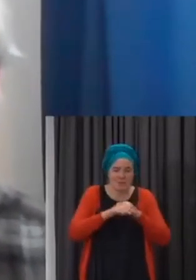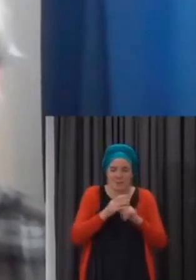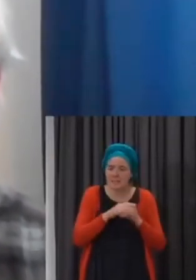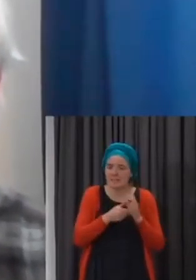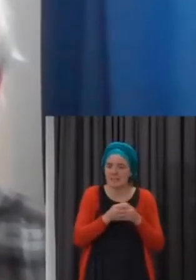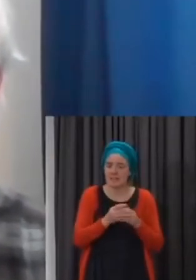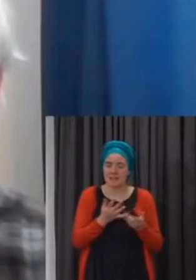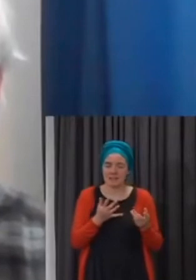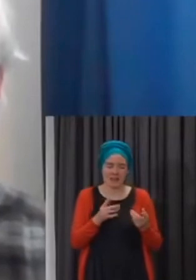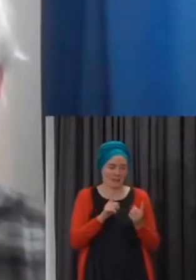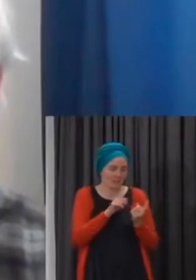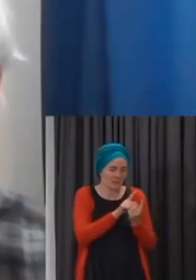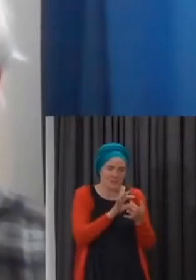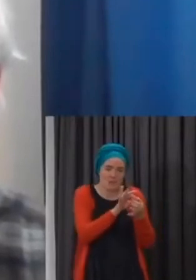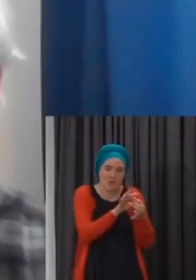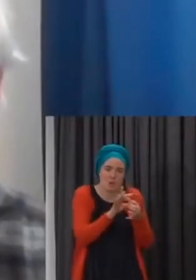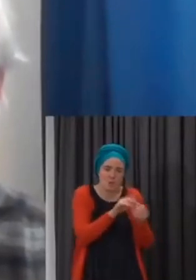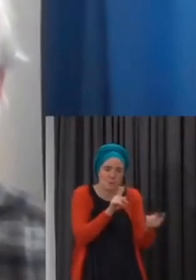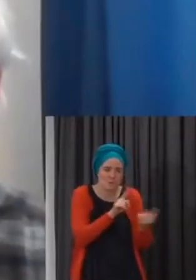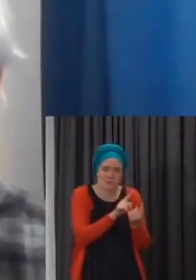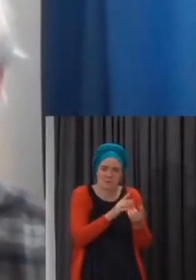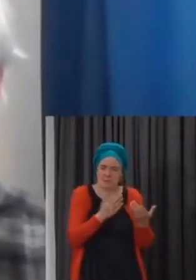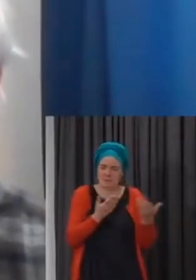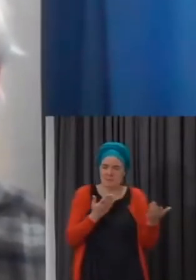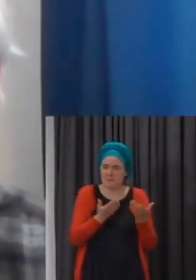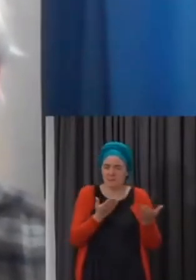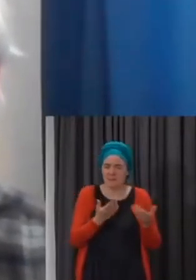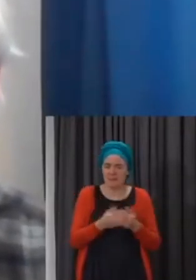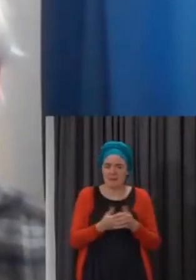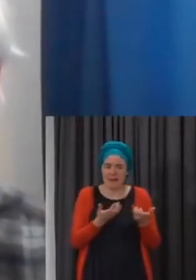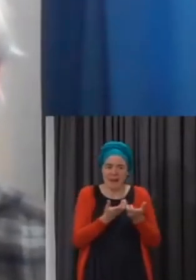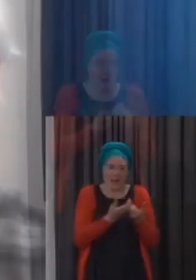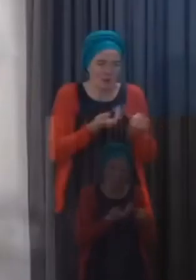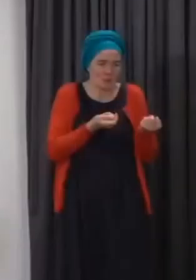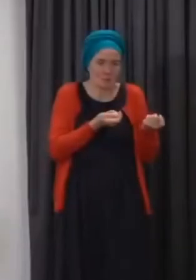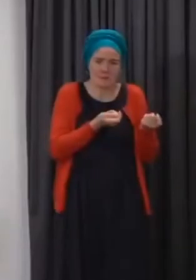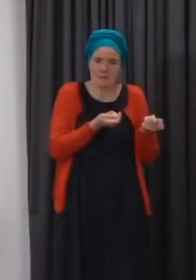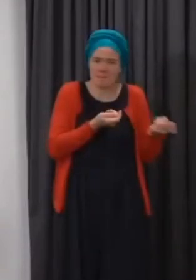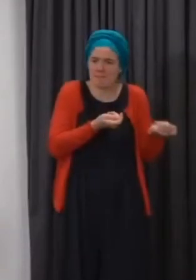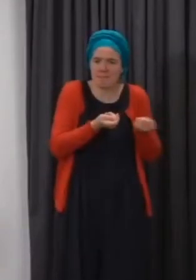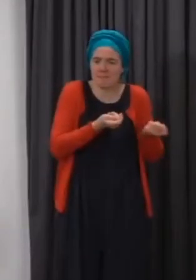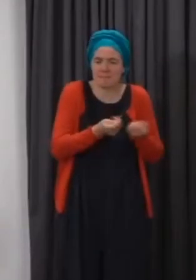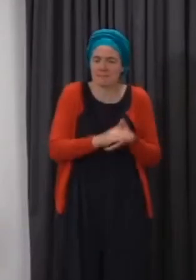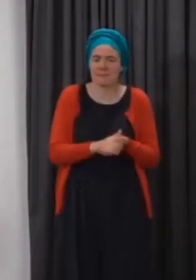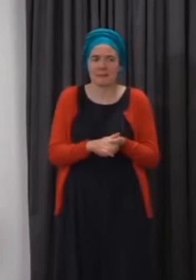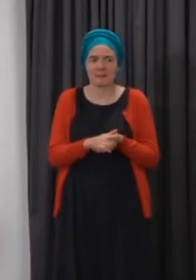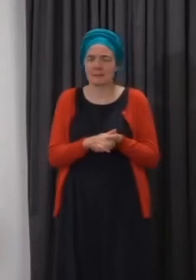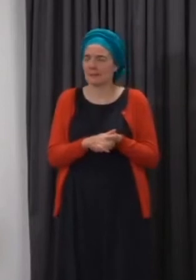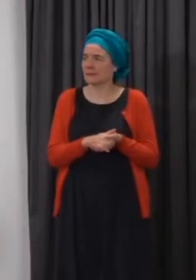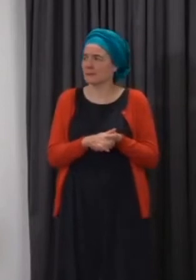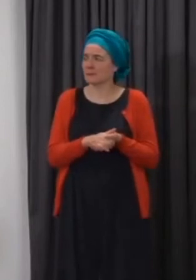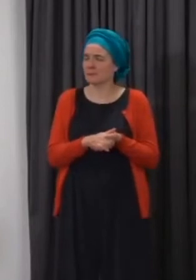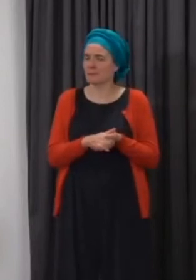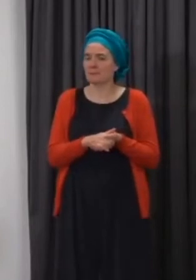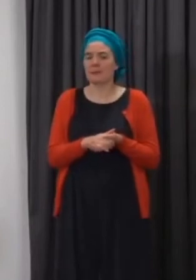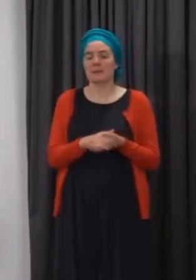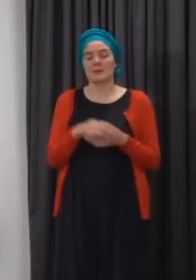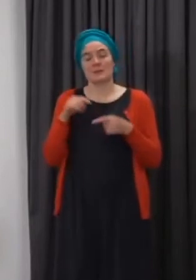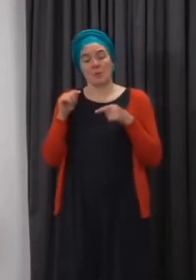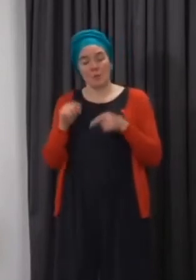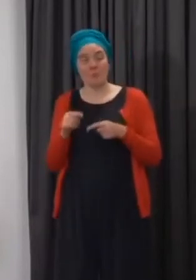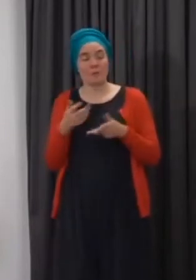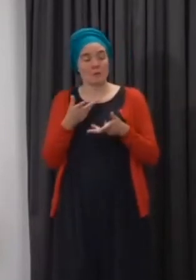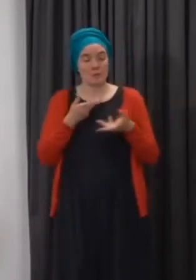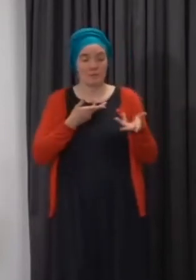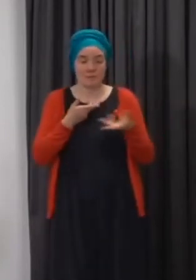of considerations that our viewers tell us go through their minds in this type of situation? Yeah, so I would expect that level of conversation to take